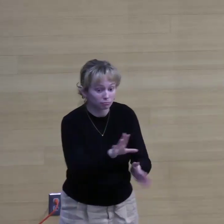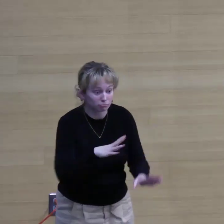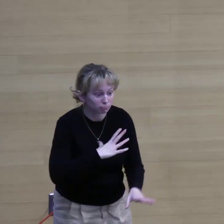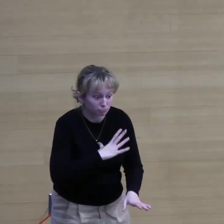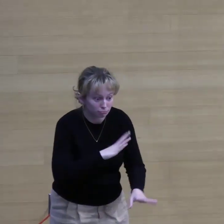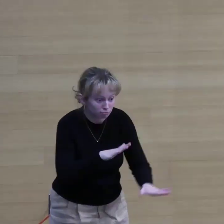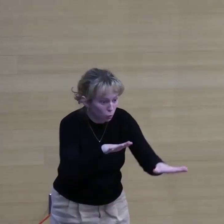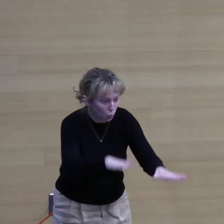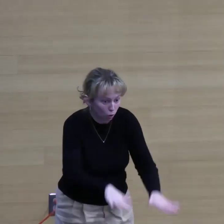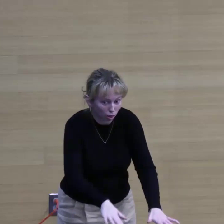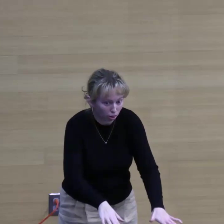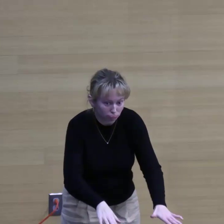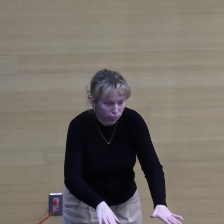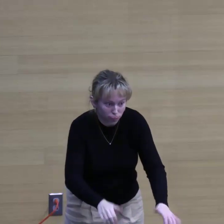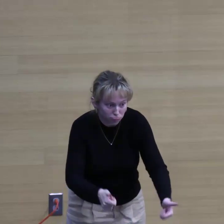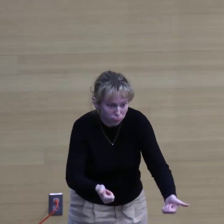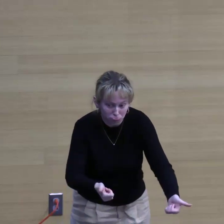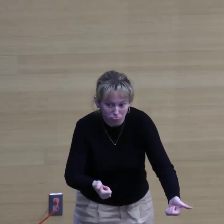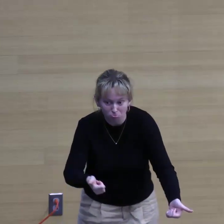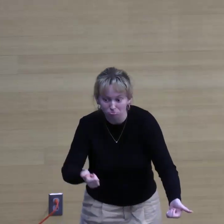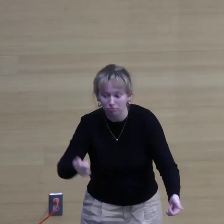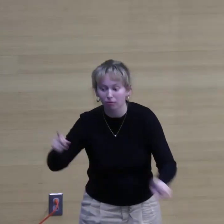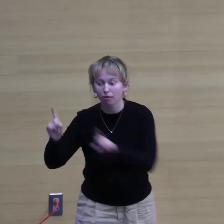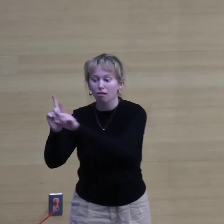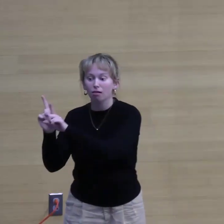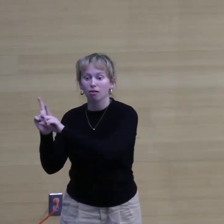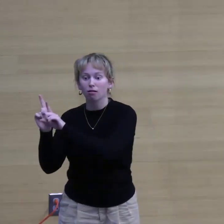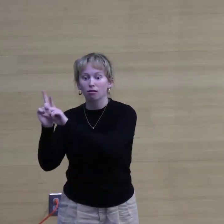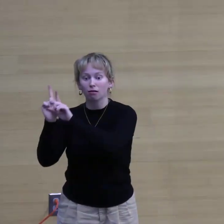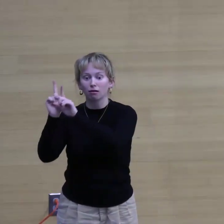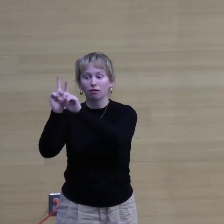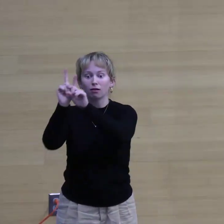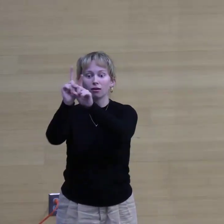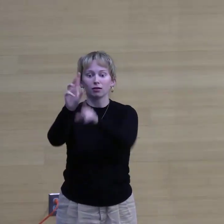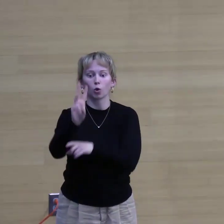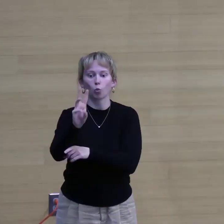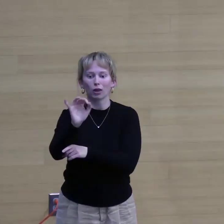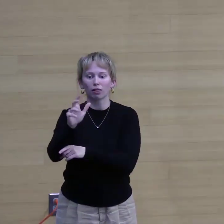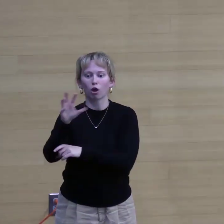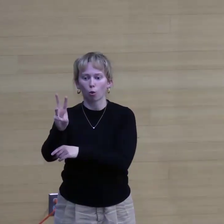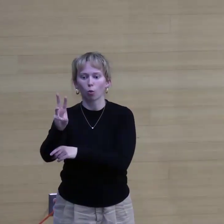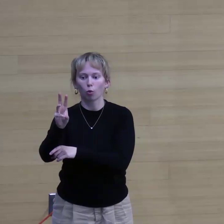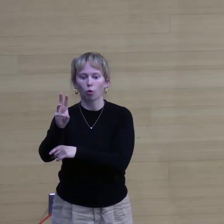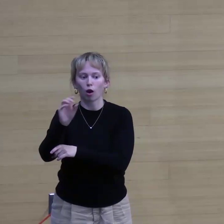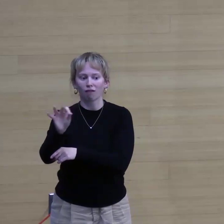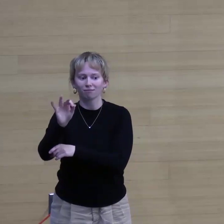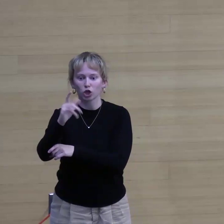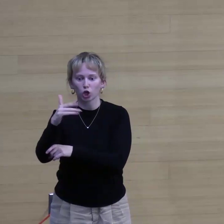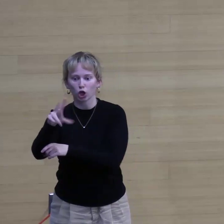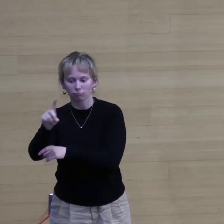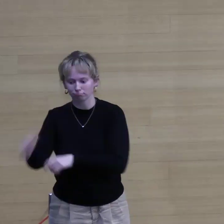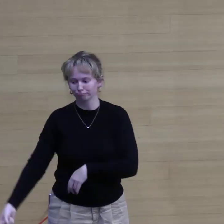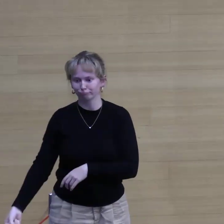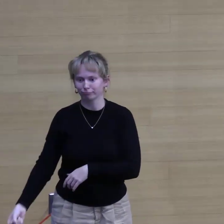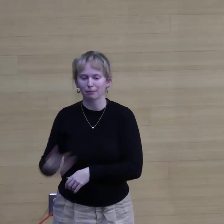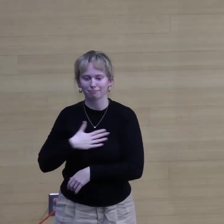cool. Let's, you know, and then up the escalator comes Willow Ufgood holding my child's hand. And also my